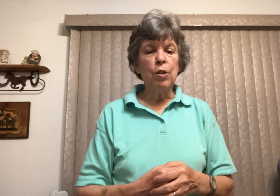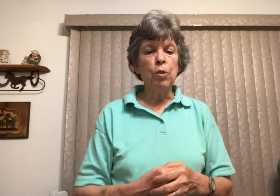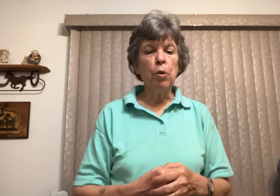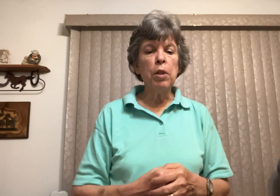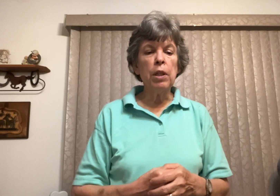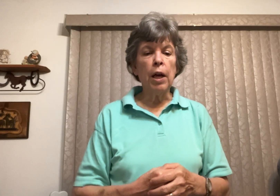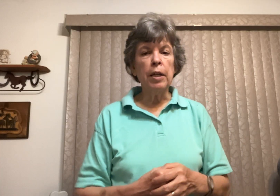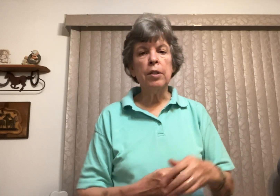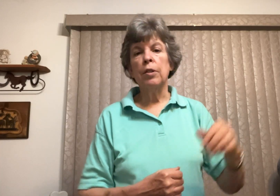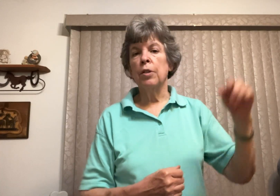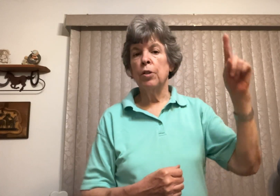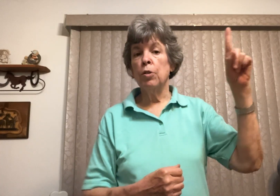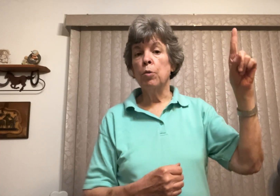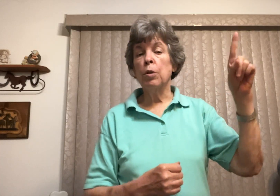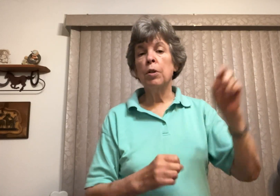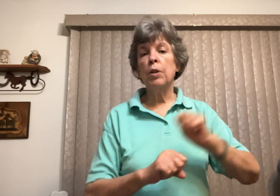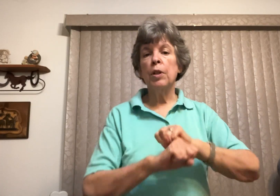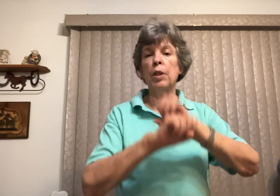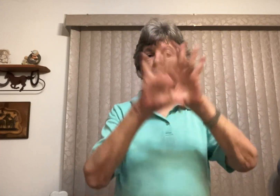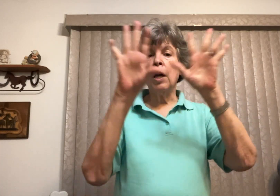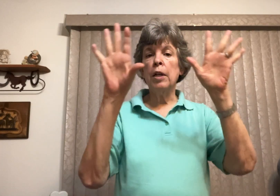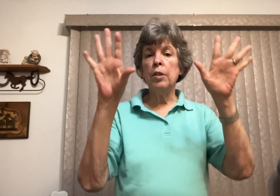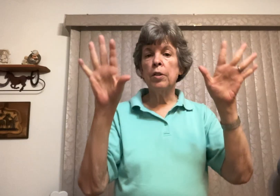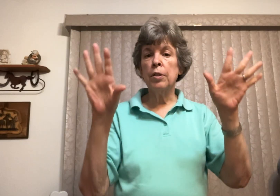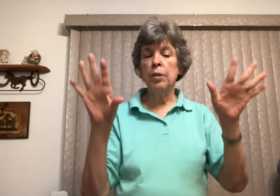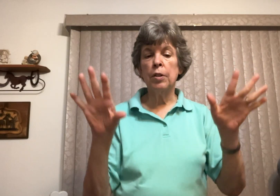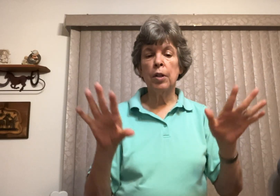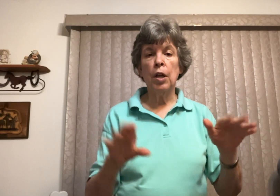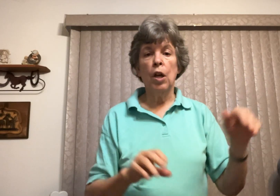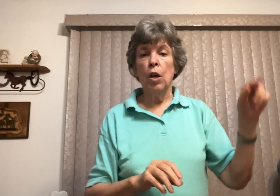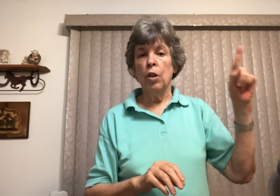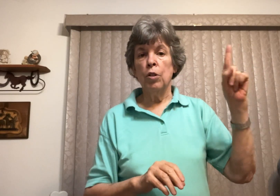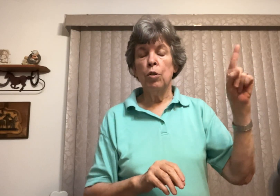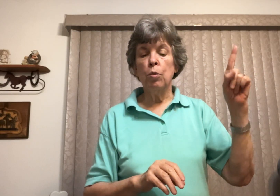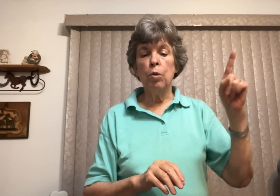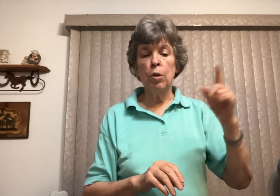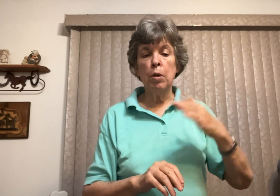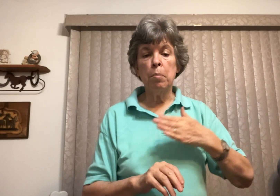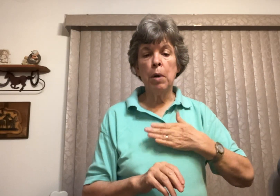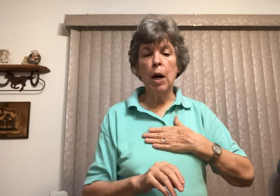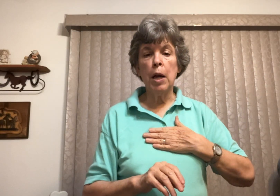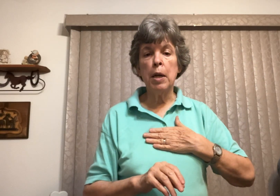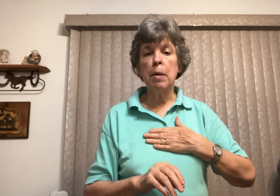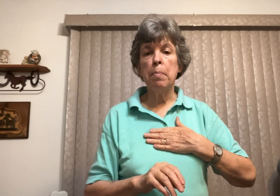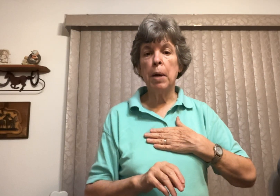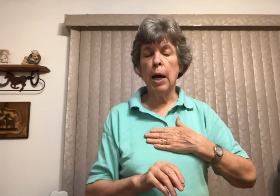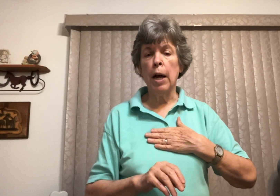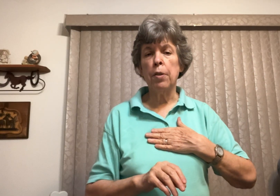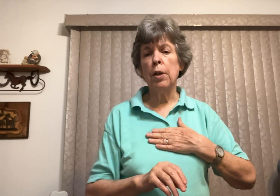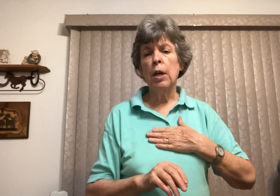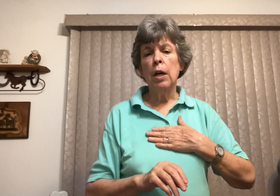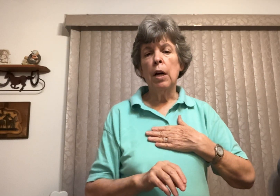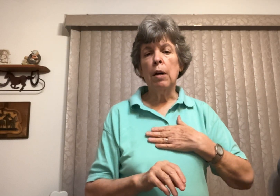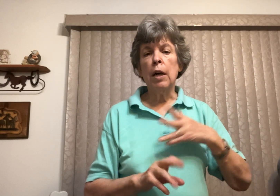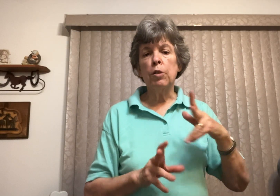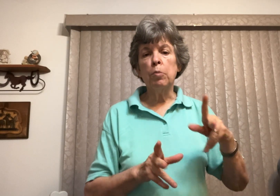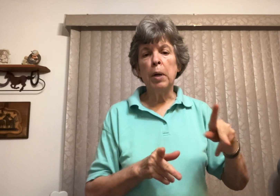You're the light. You're the light. You're my path. I do path